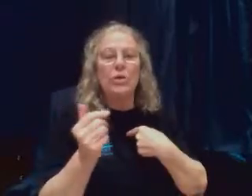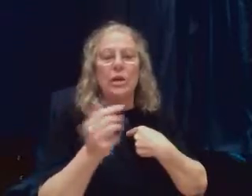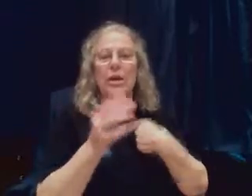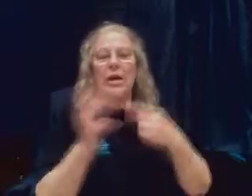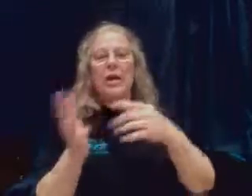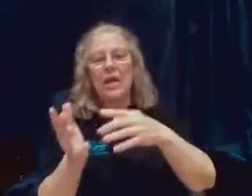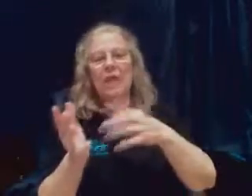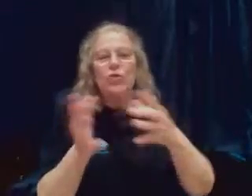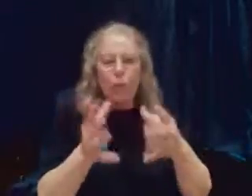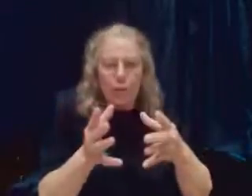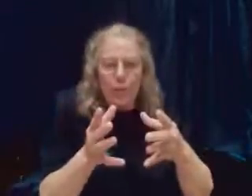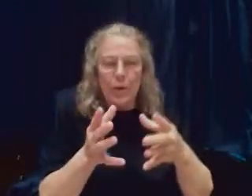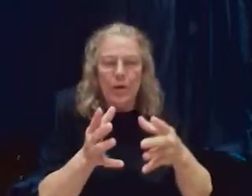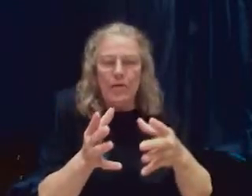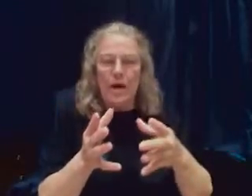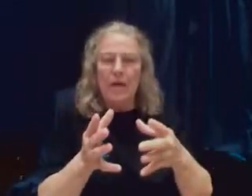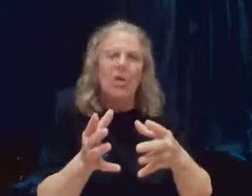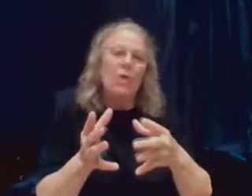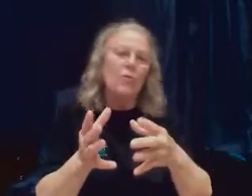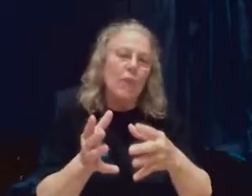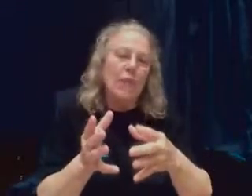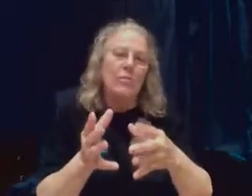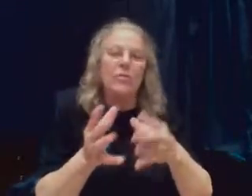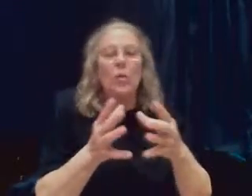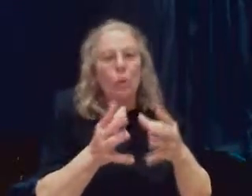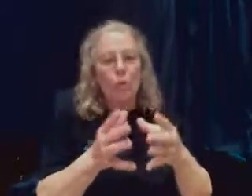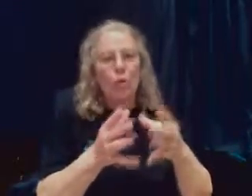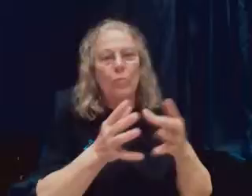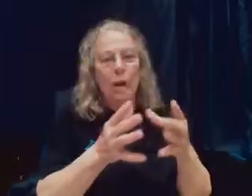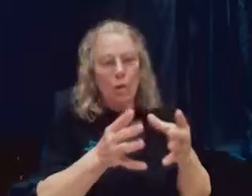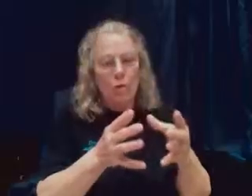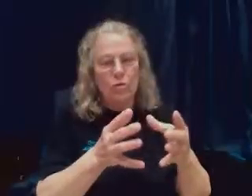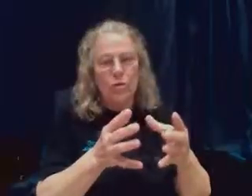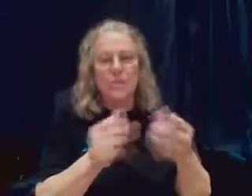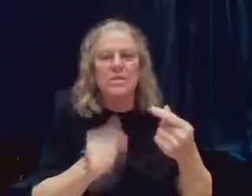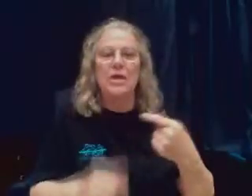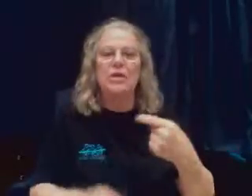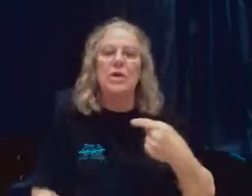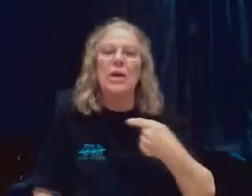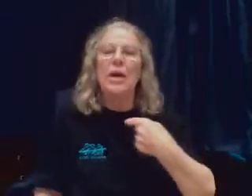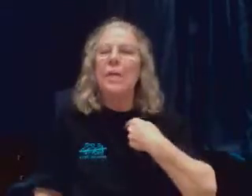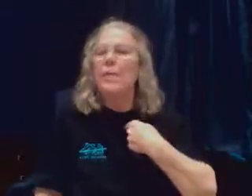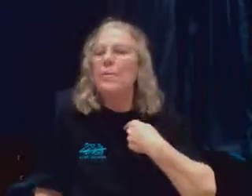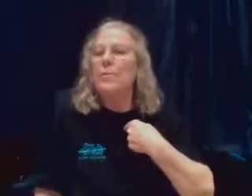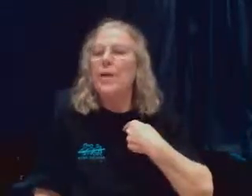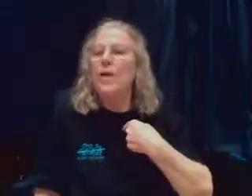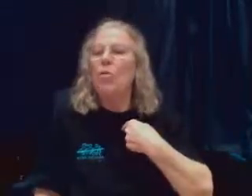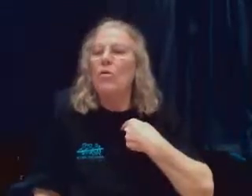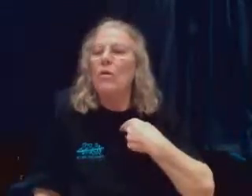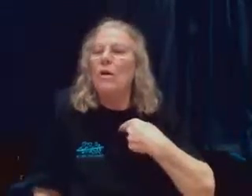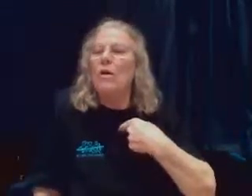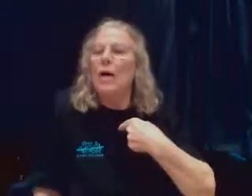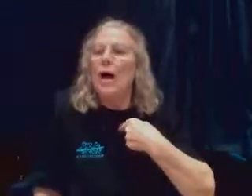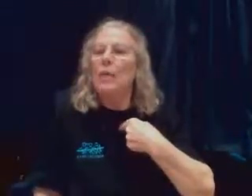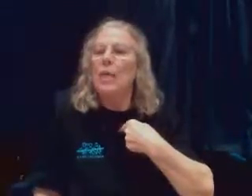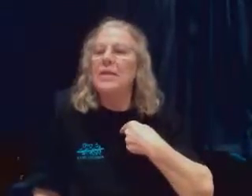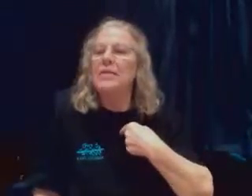be interpreting that rather than word by word translation. Me or my